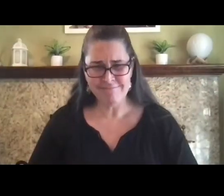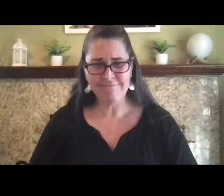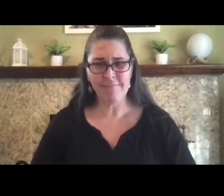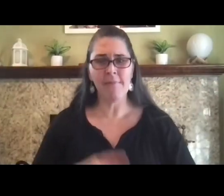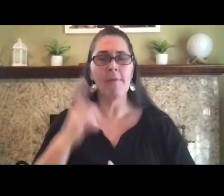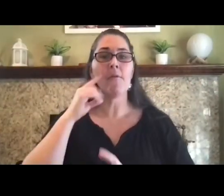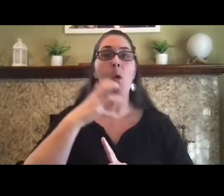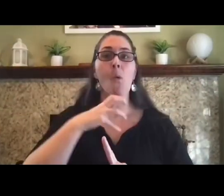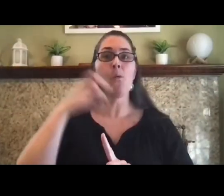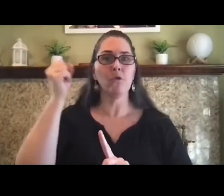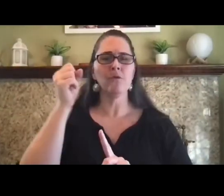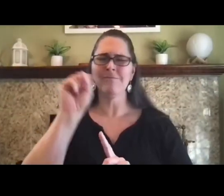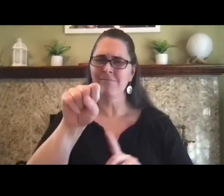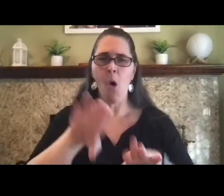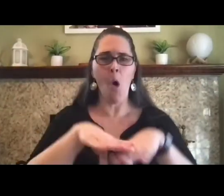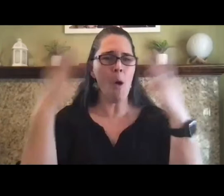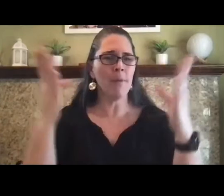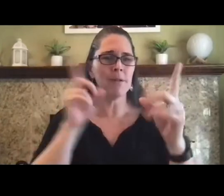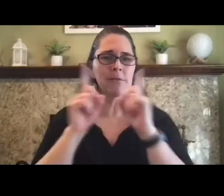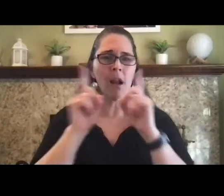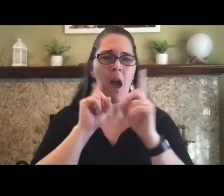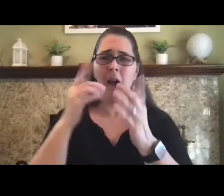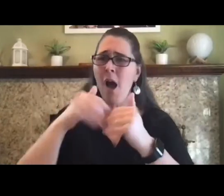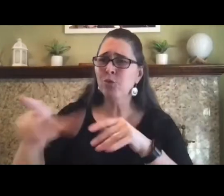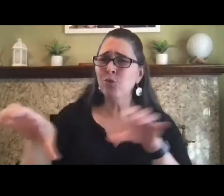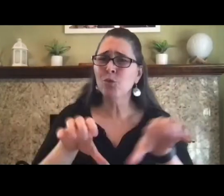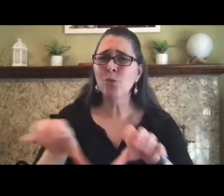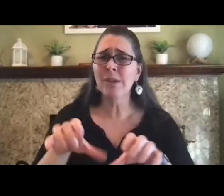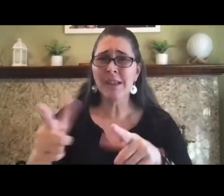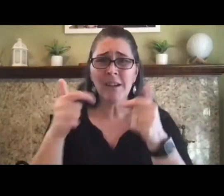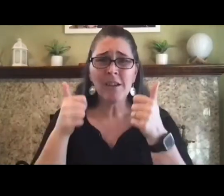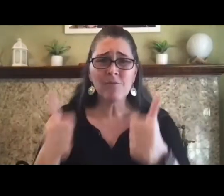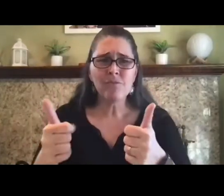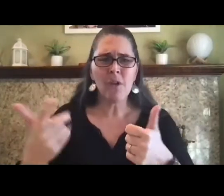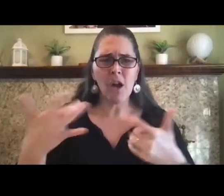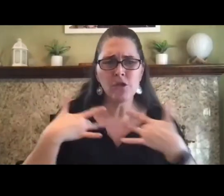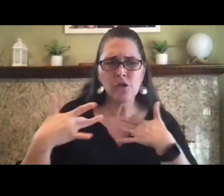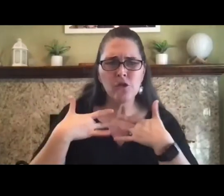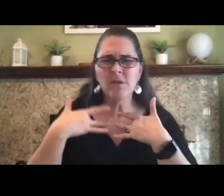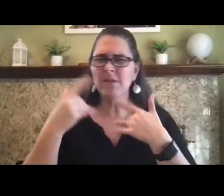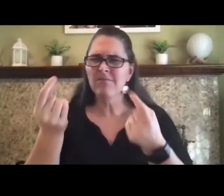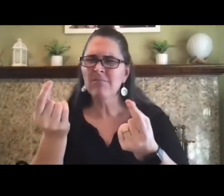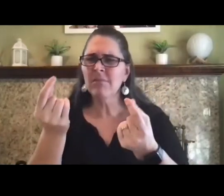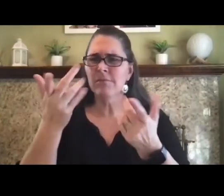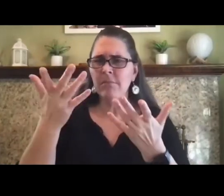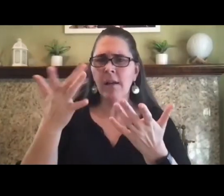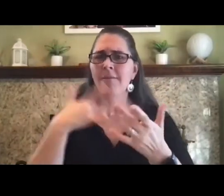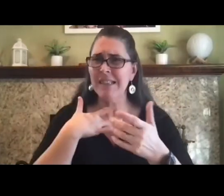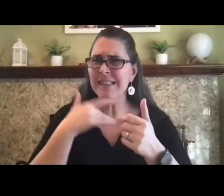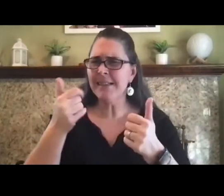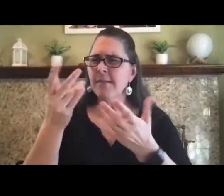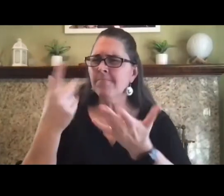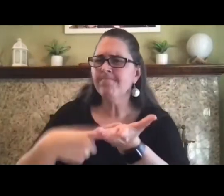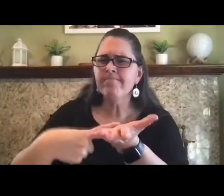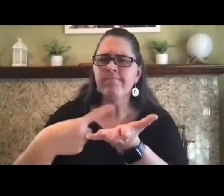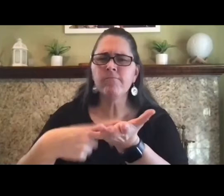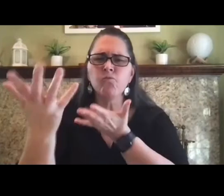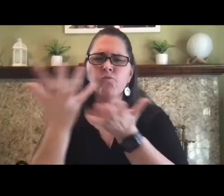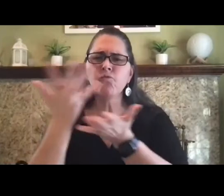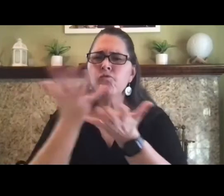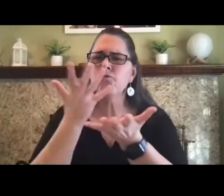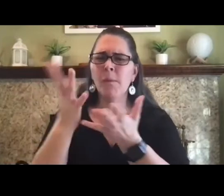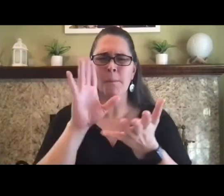make changes as needed. For older aged children, an open dialogue. Ask them how they're doing, if there are any